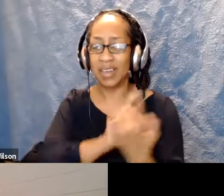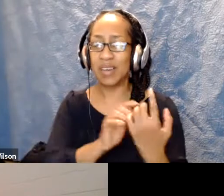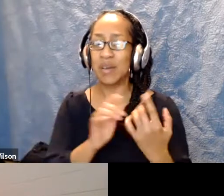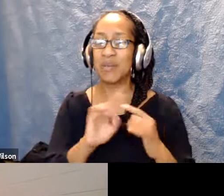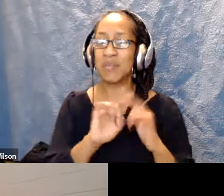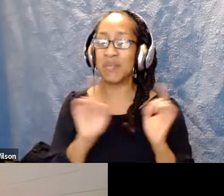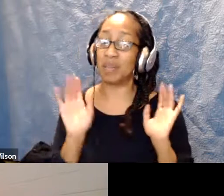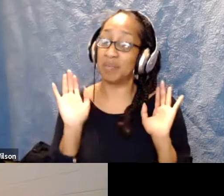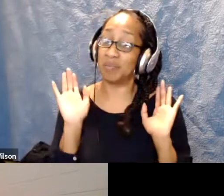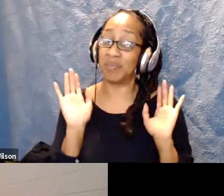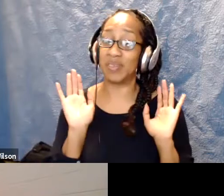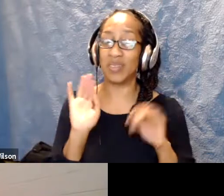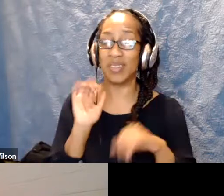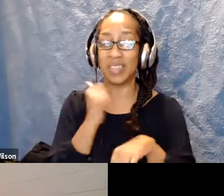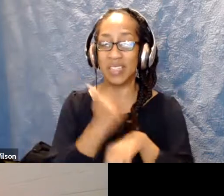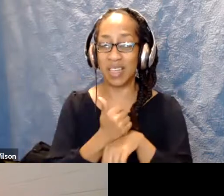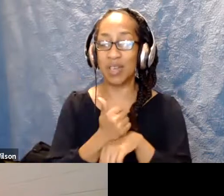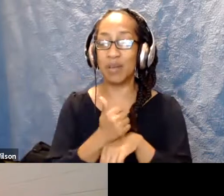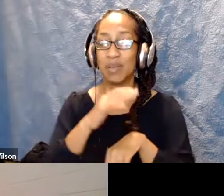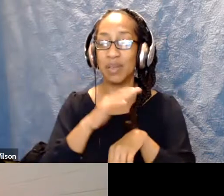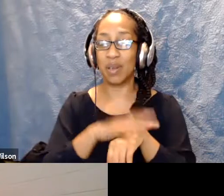held the forum completely virtually.